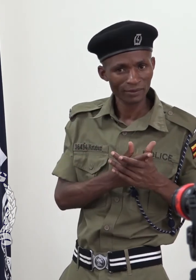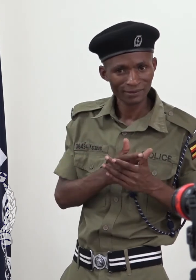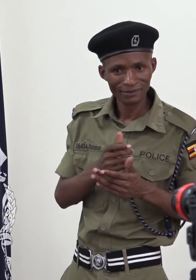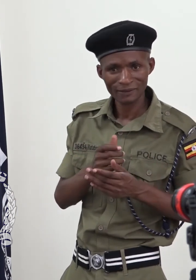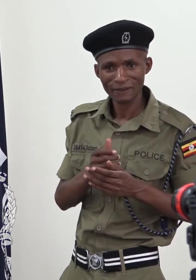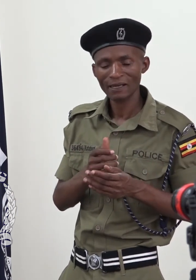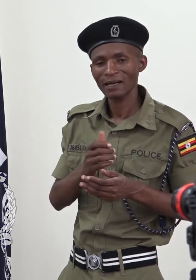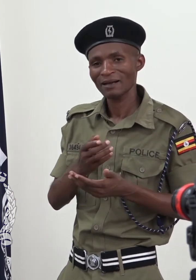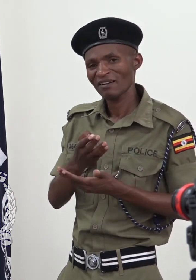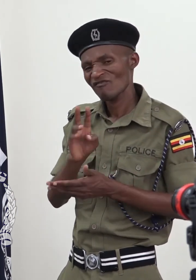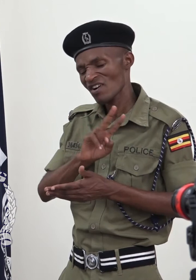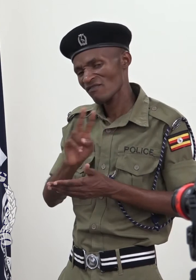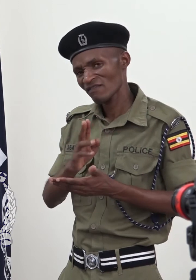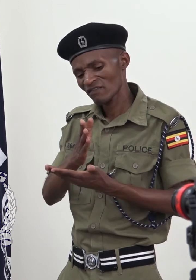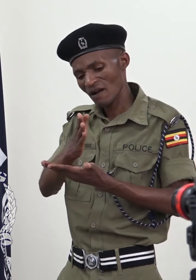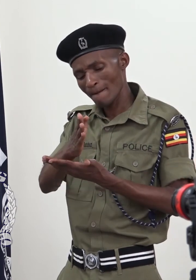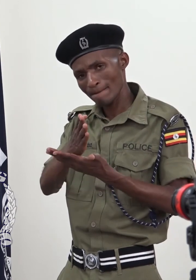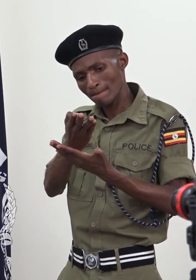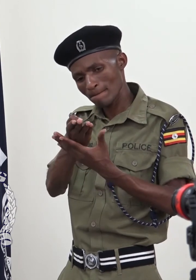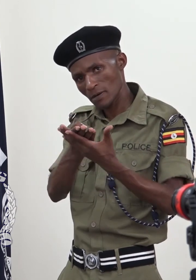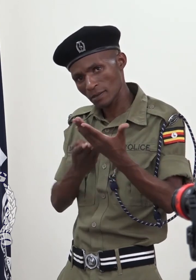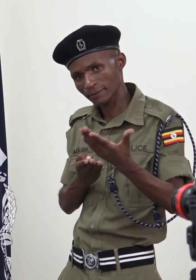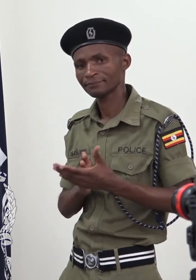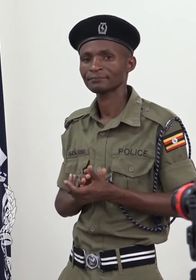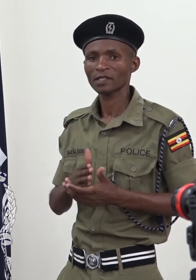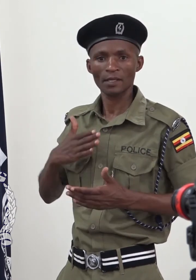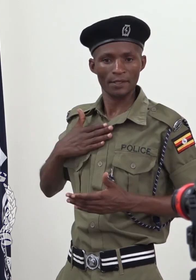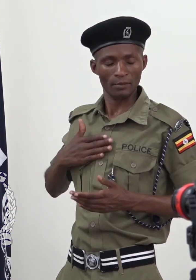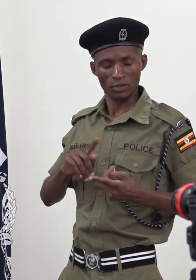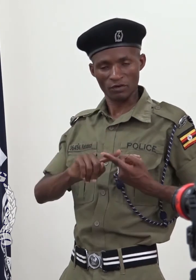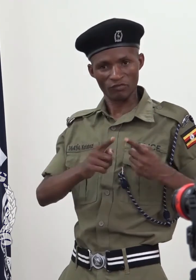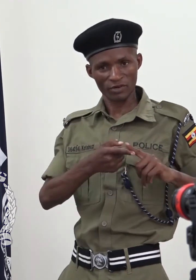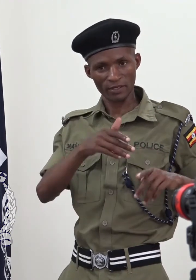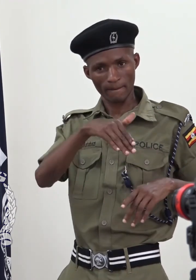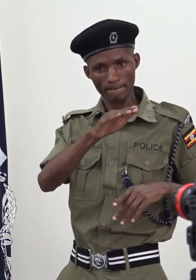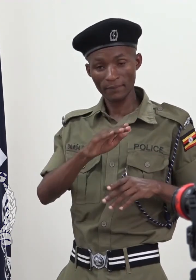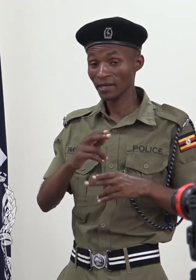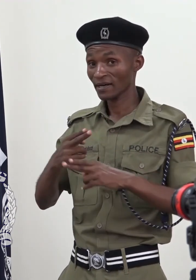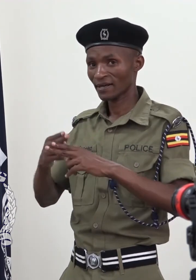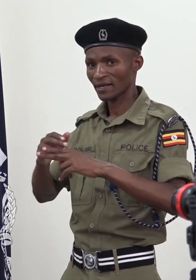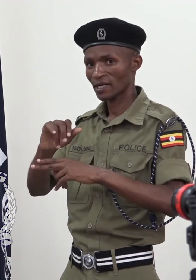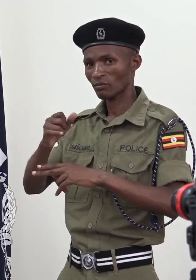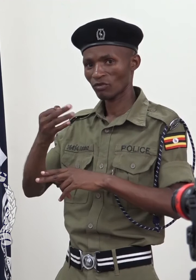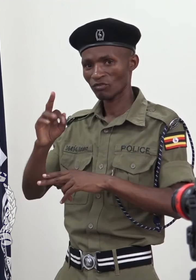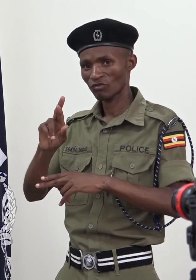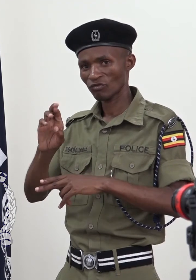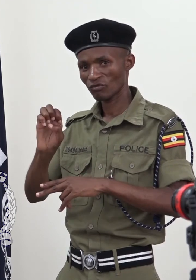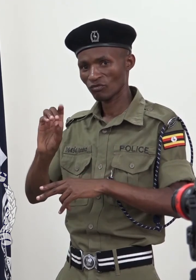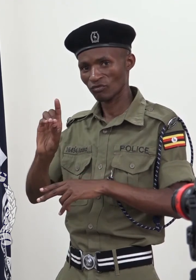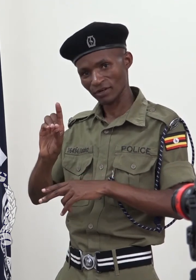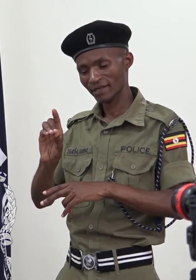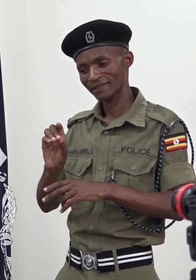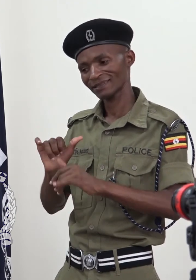object like a panga. Now, the body of the colleague, Huha Fred, was found inside the sentry